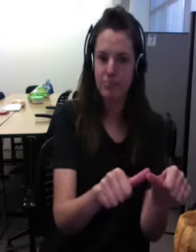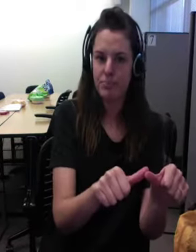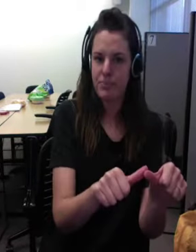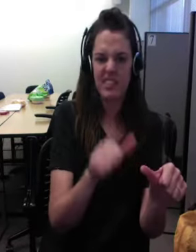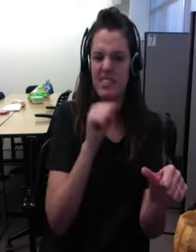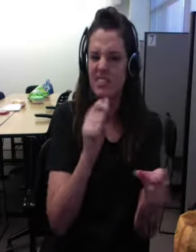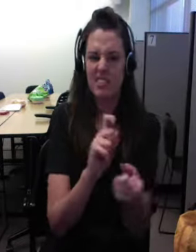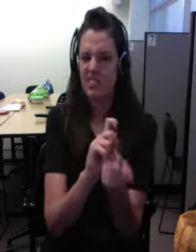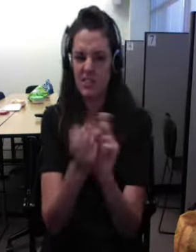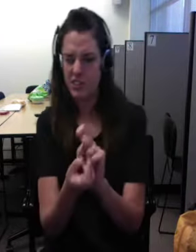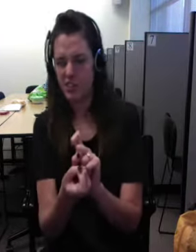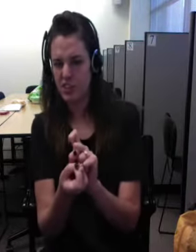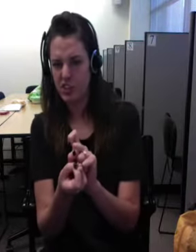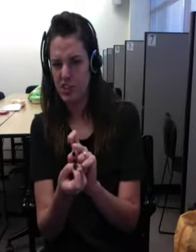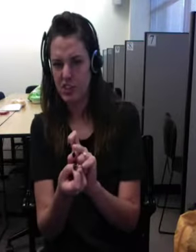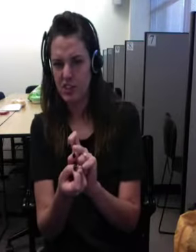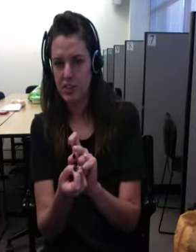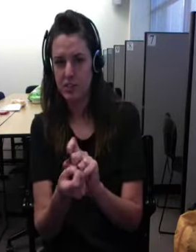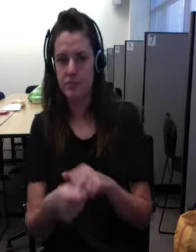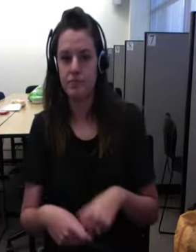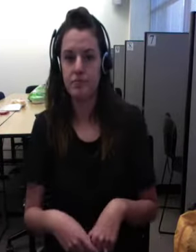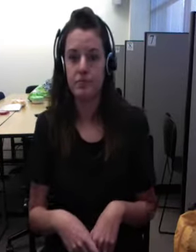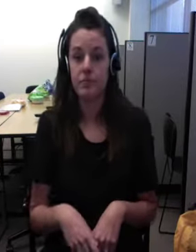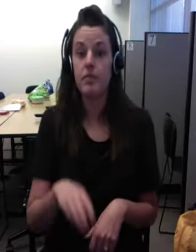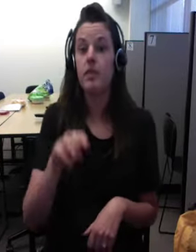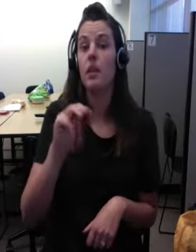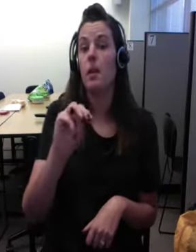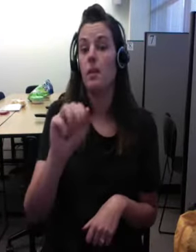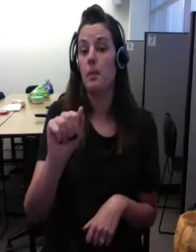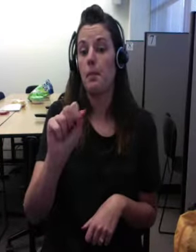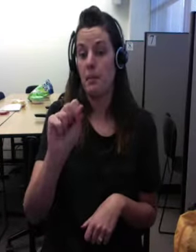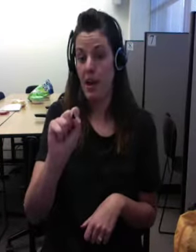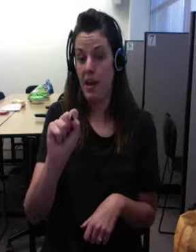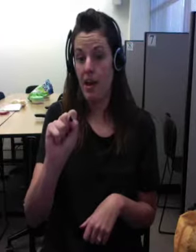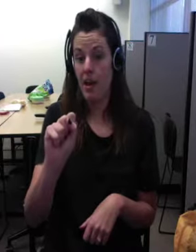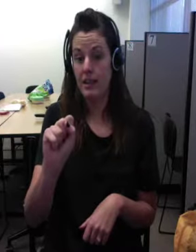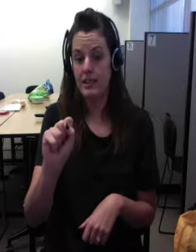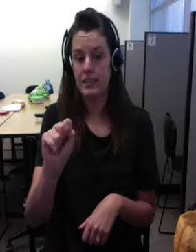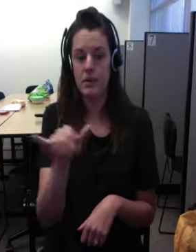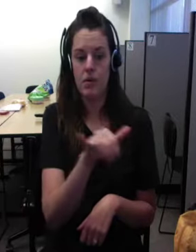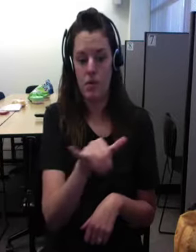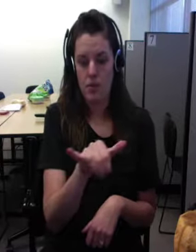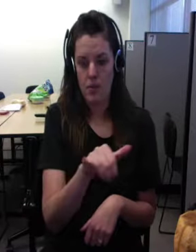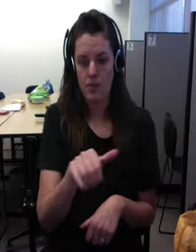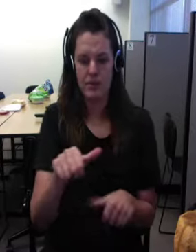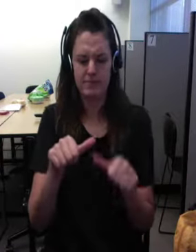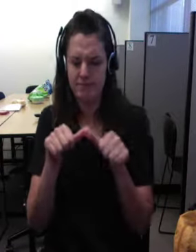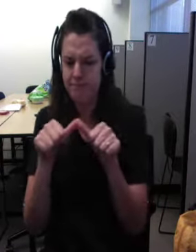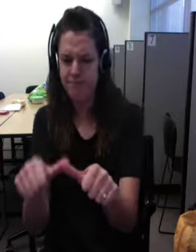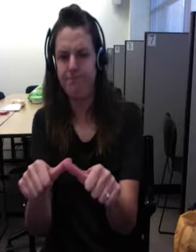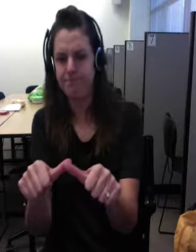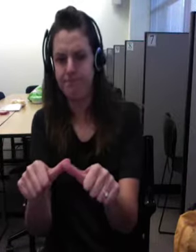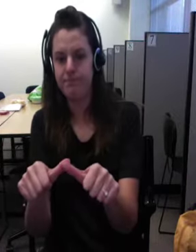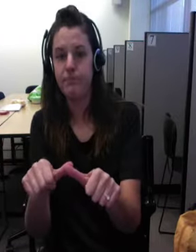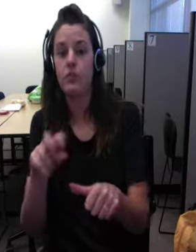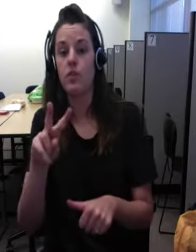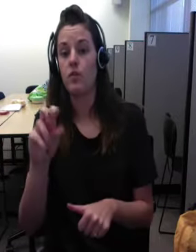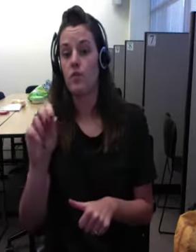it in a container. They also have a consistent mass and volume. This is because